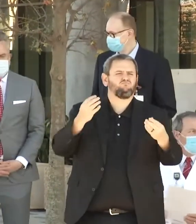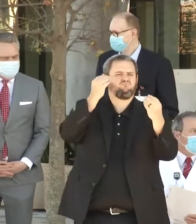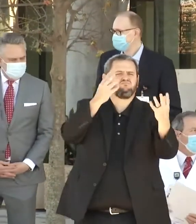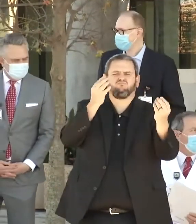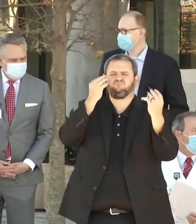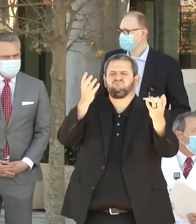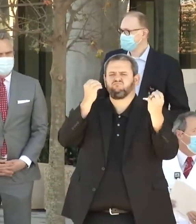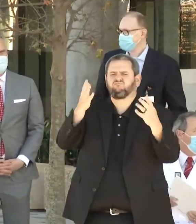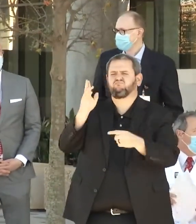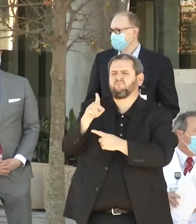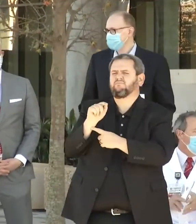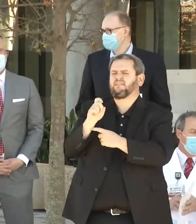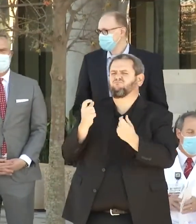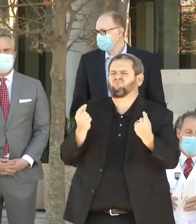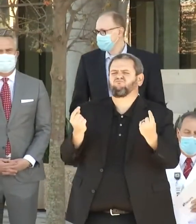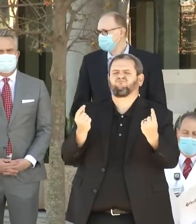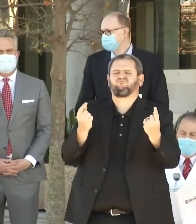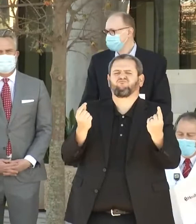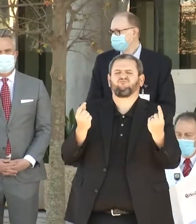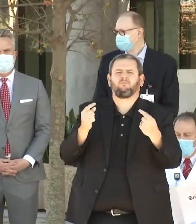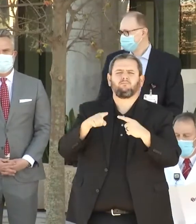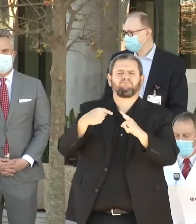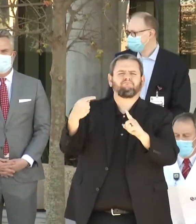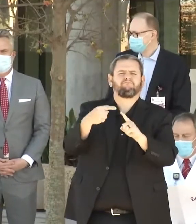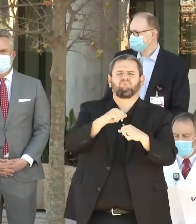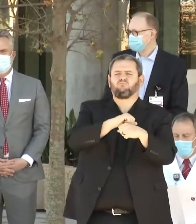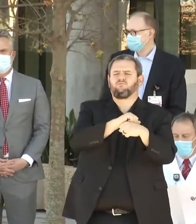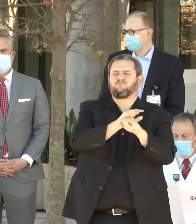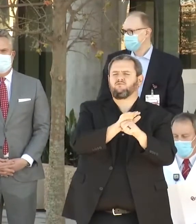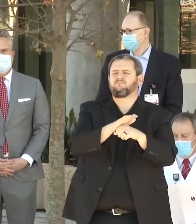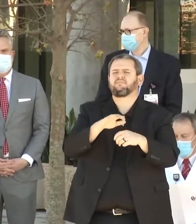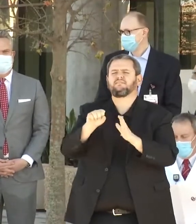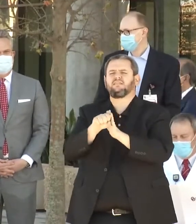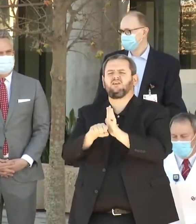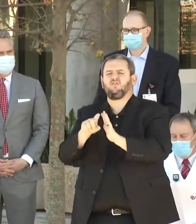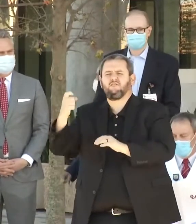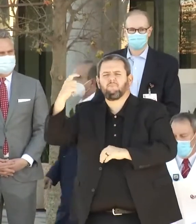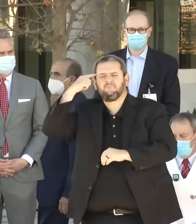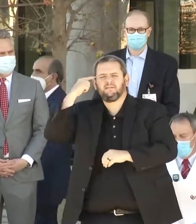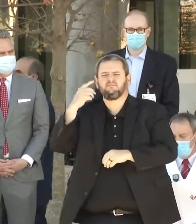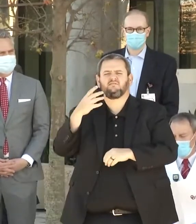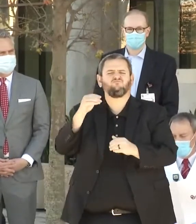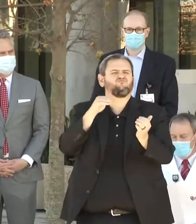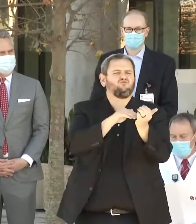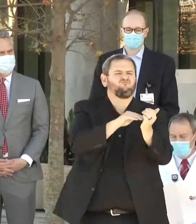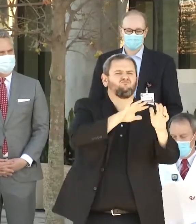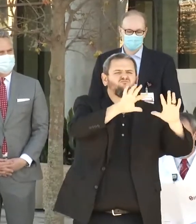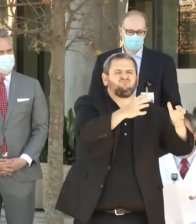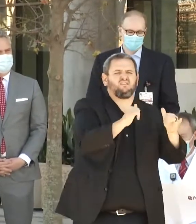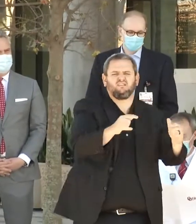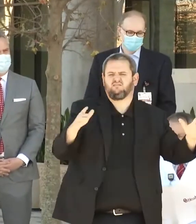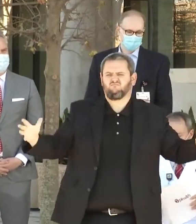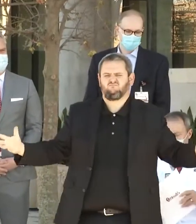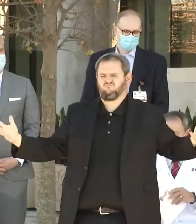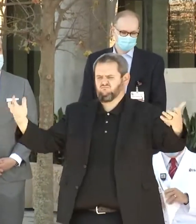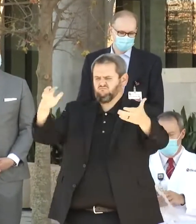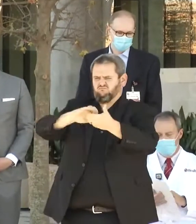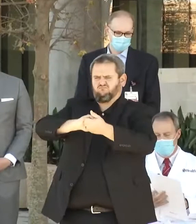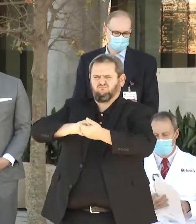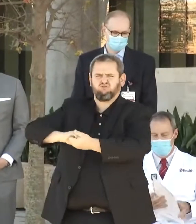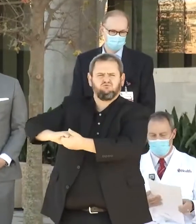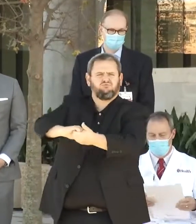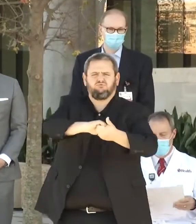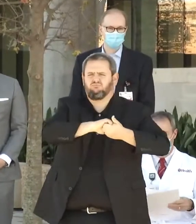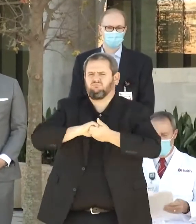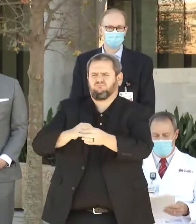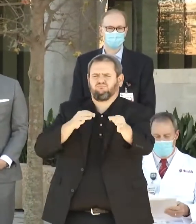state and the medical community are working together. Today we're at OU Health in Oklahoma City, and I want